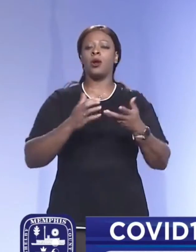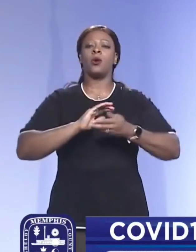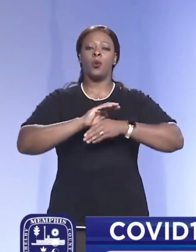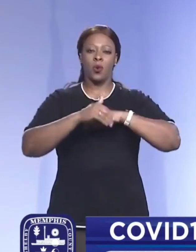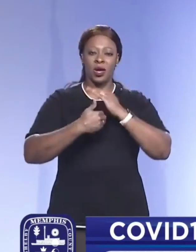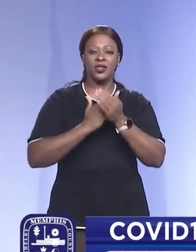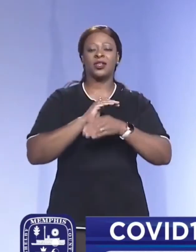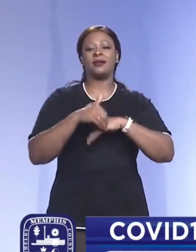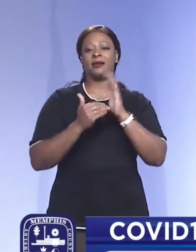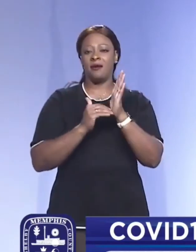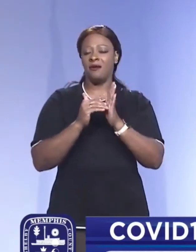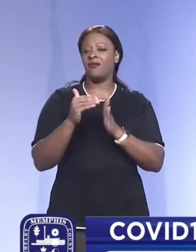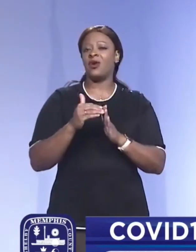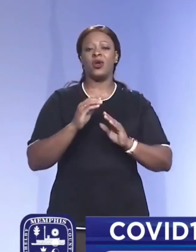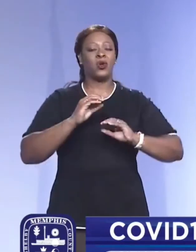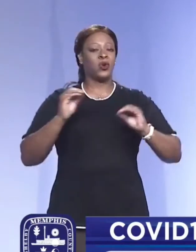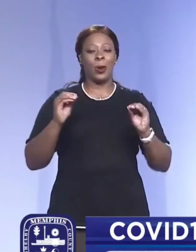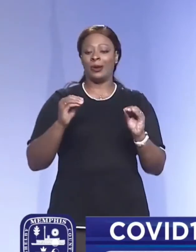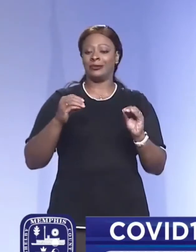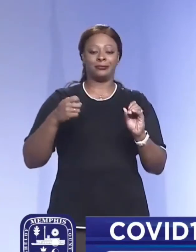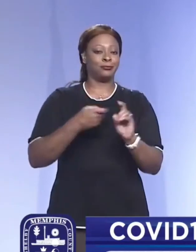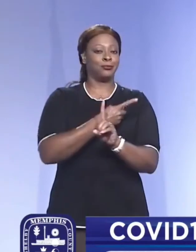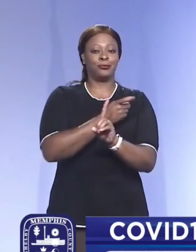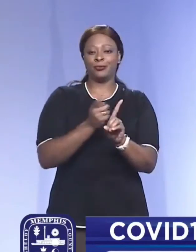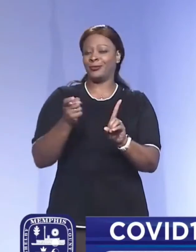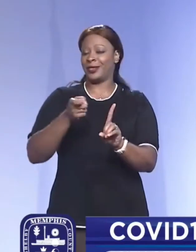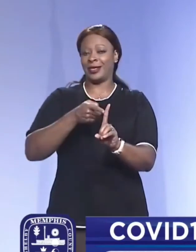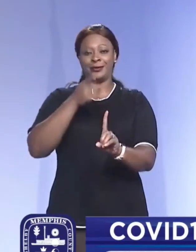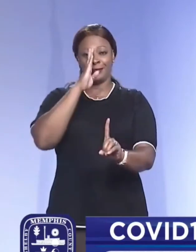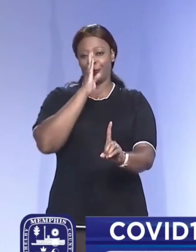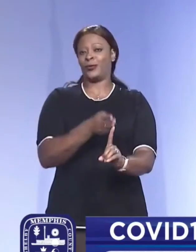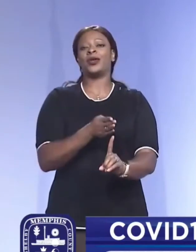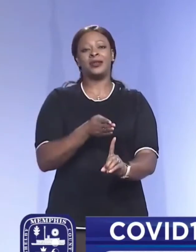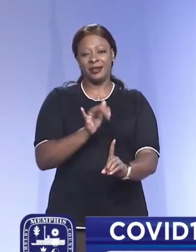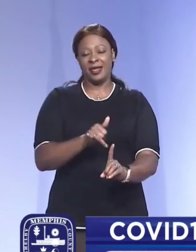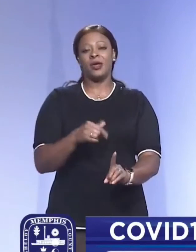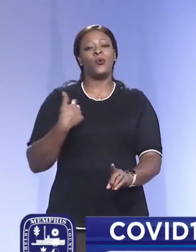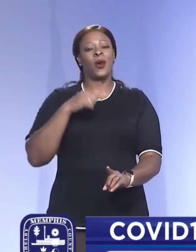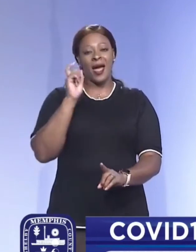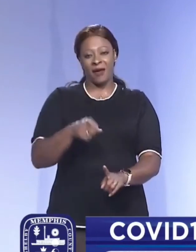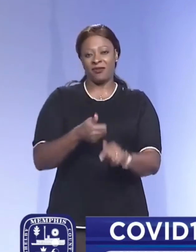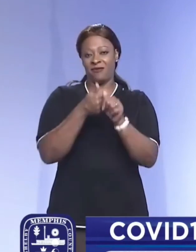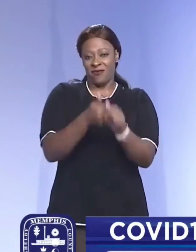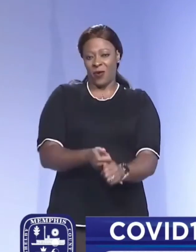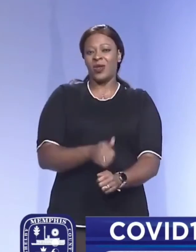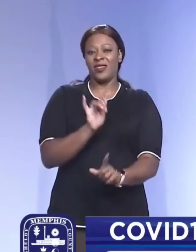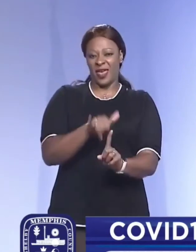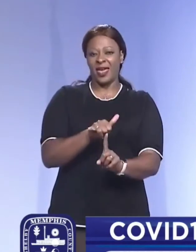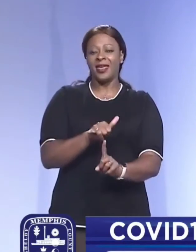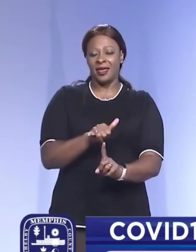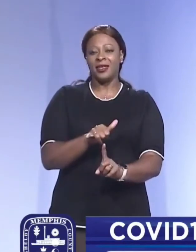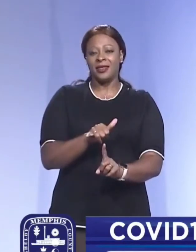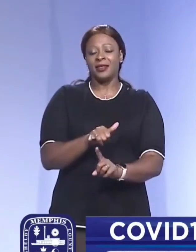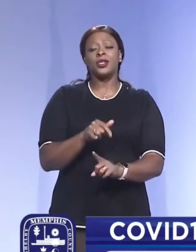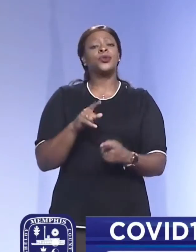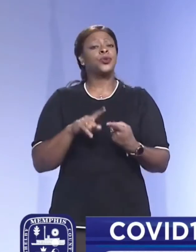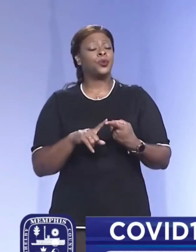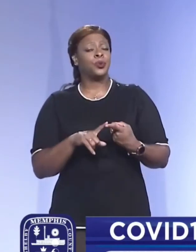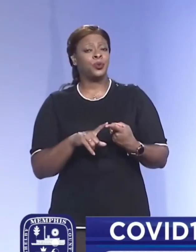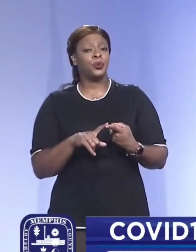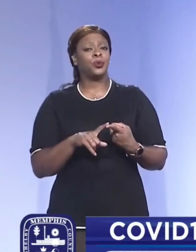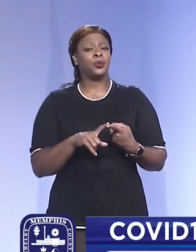of hands. There's no getting around that. And that's what we have to do in order